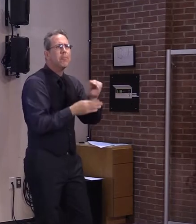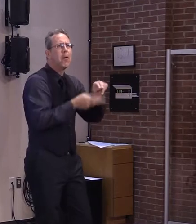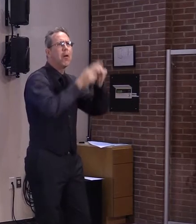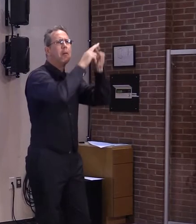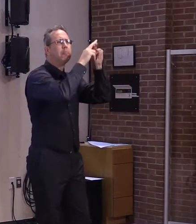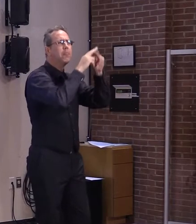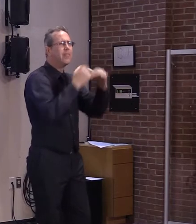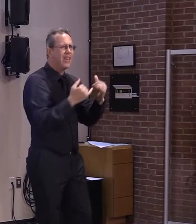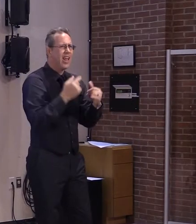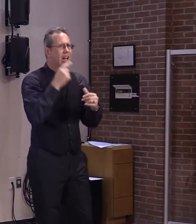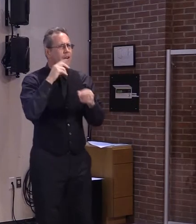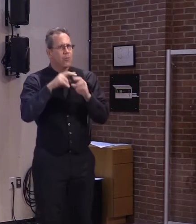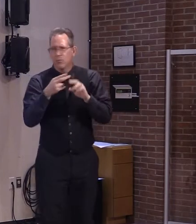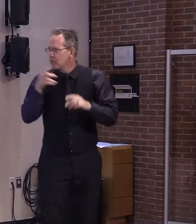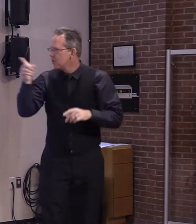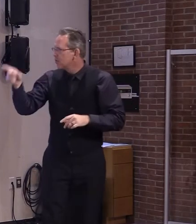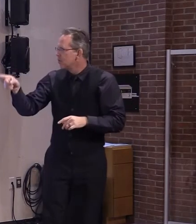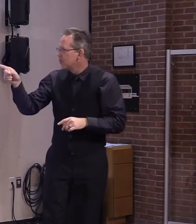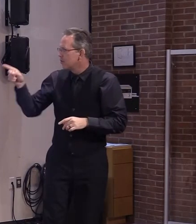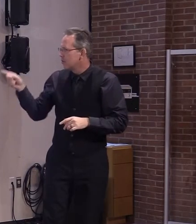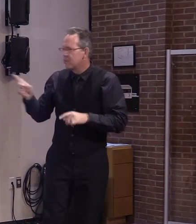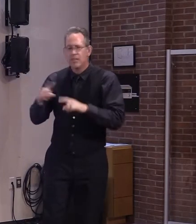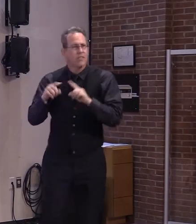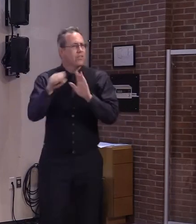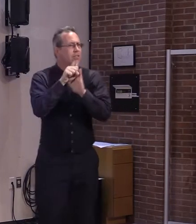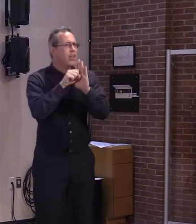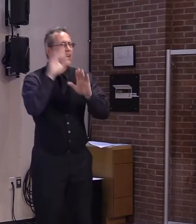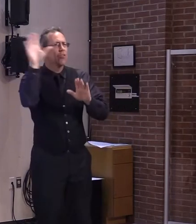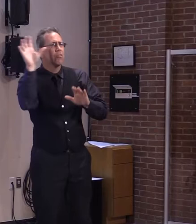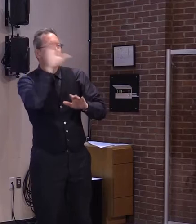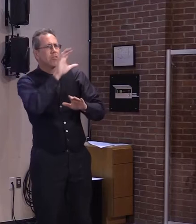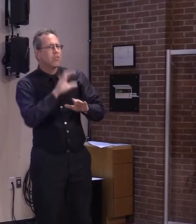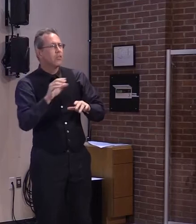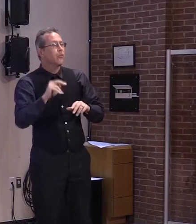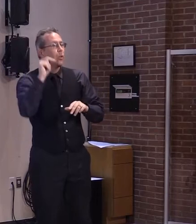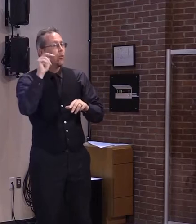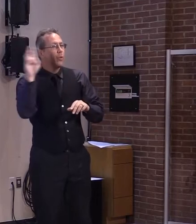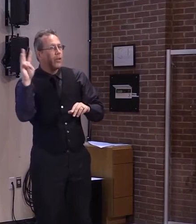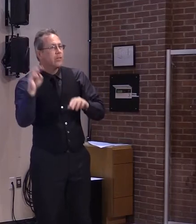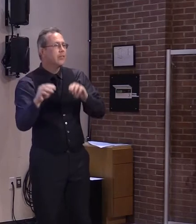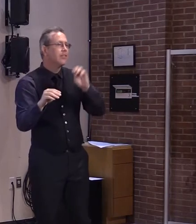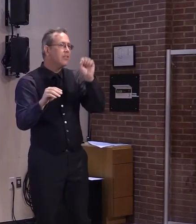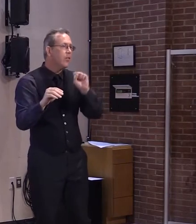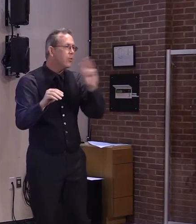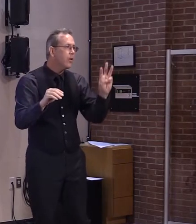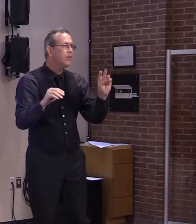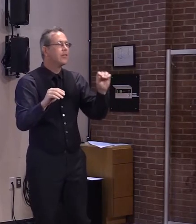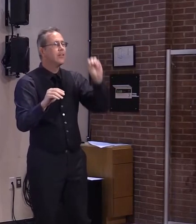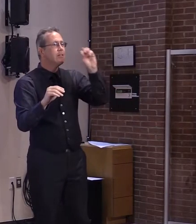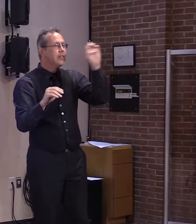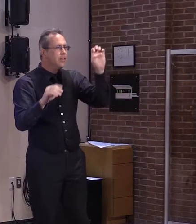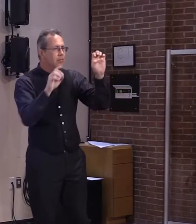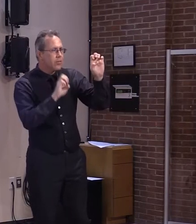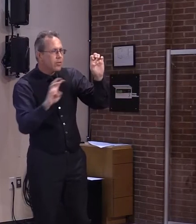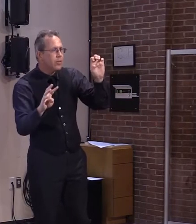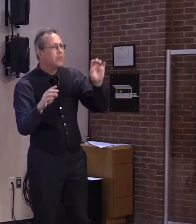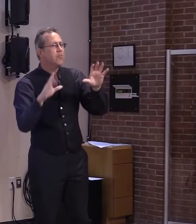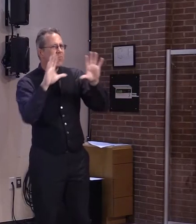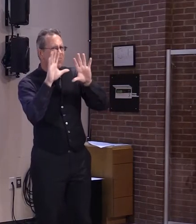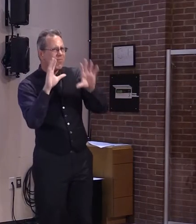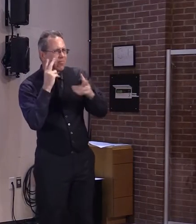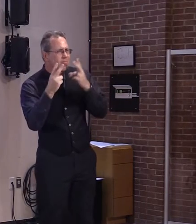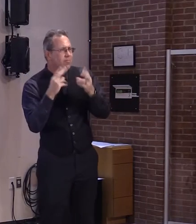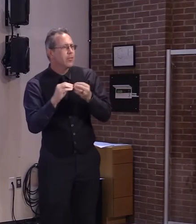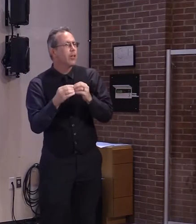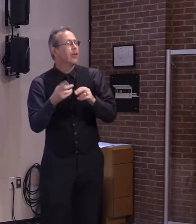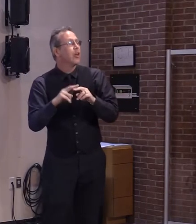South, places out west, a couple of large states like California and Florida that are seeing their case numbers come down. We're not yet seeing